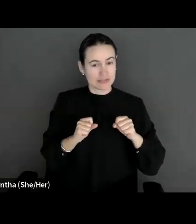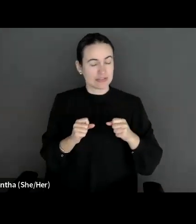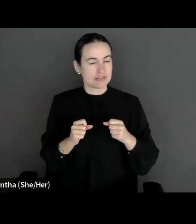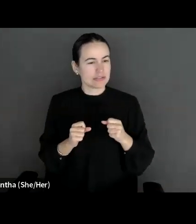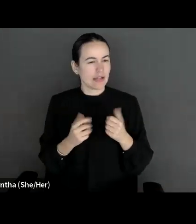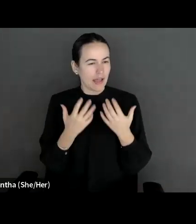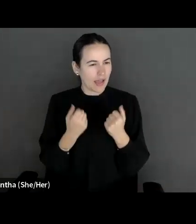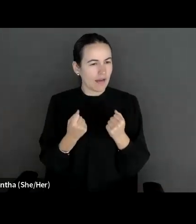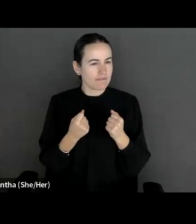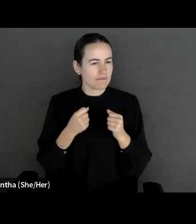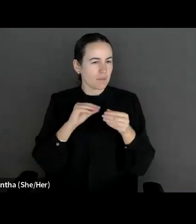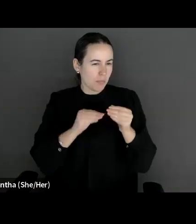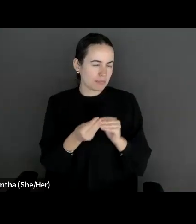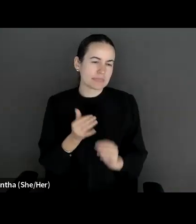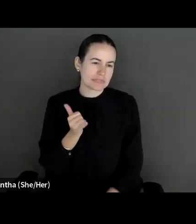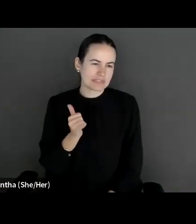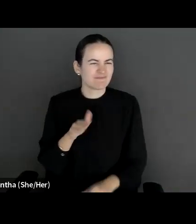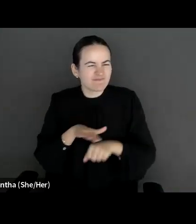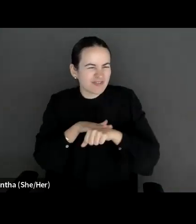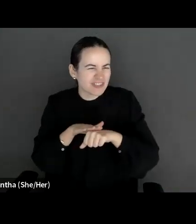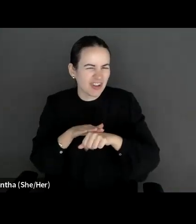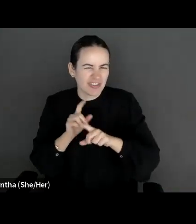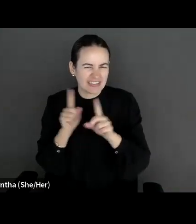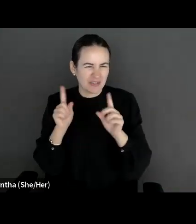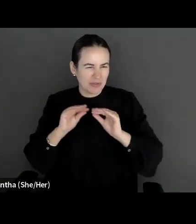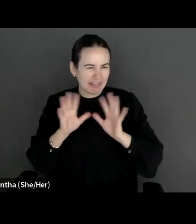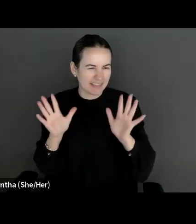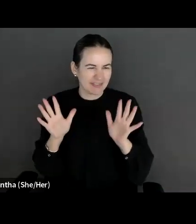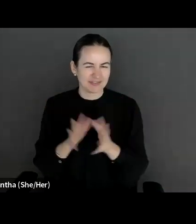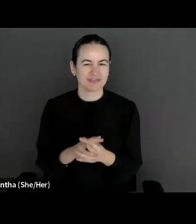it's, yeah, sorry if that's confusing.